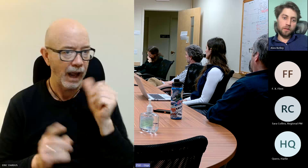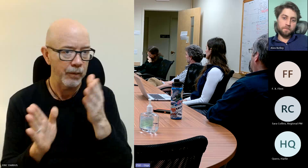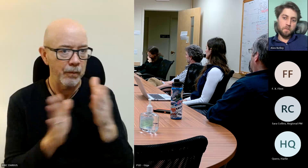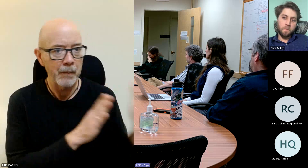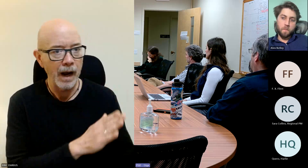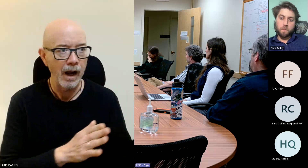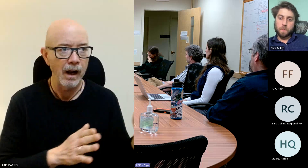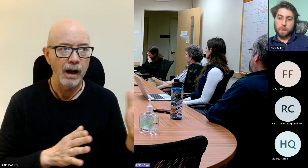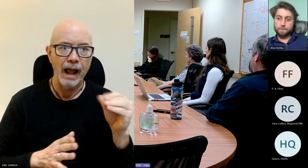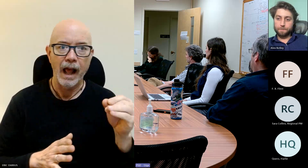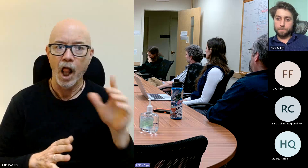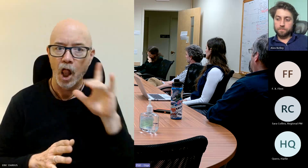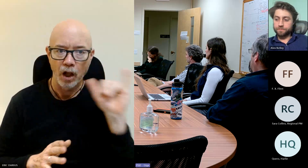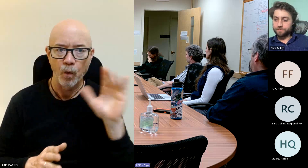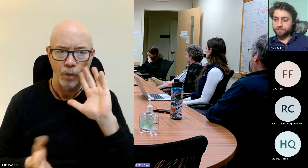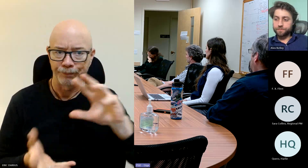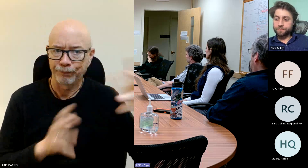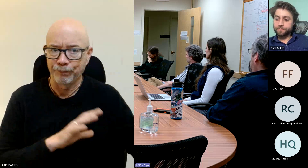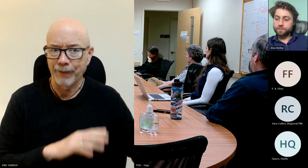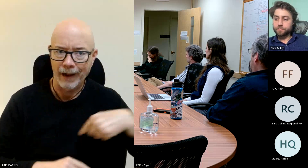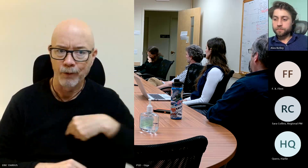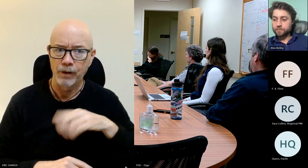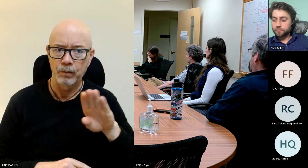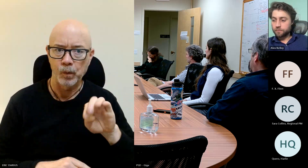that it can't be left to the